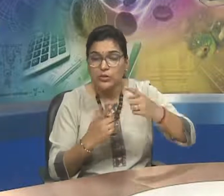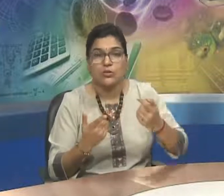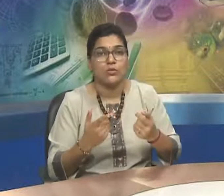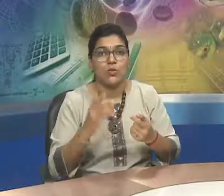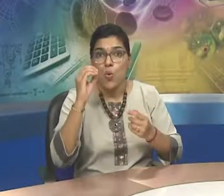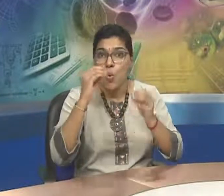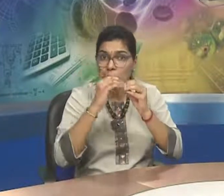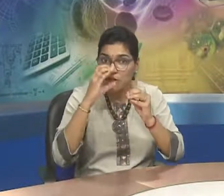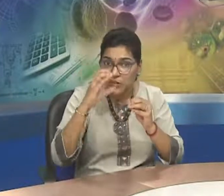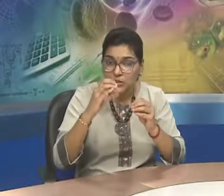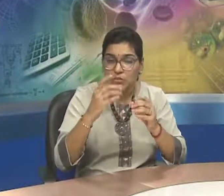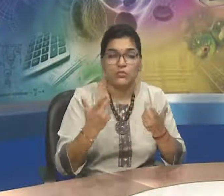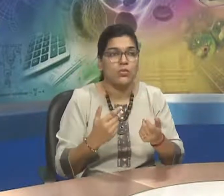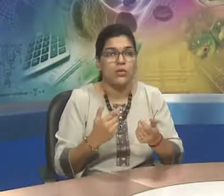rights or equal chance.